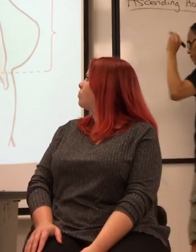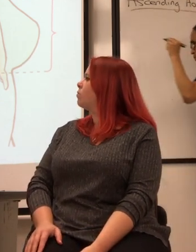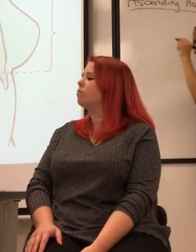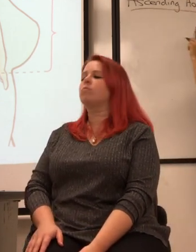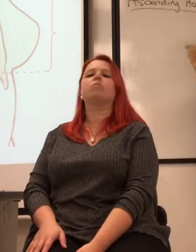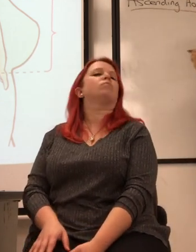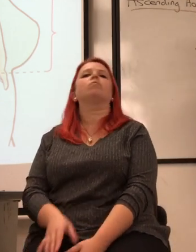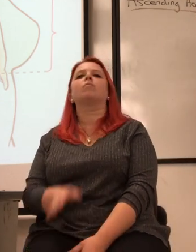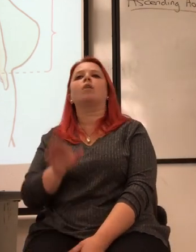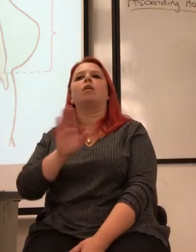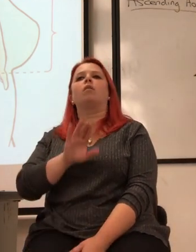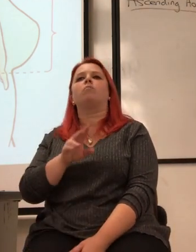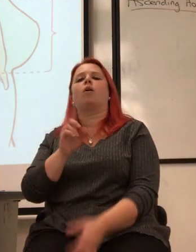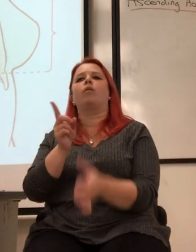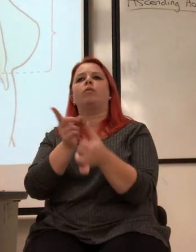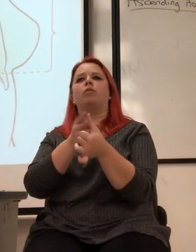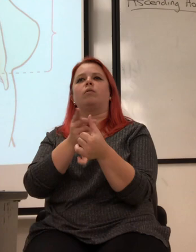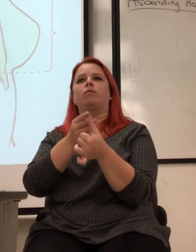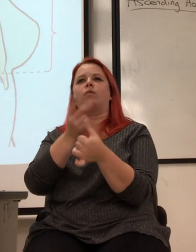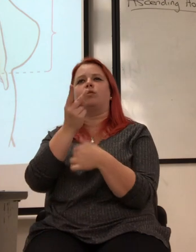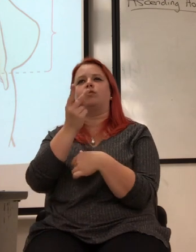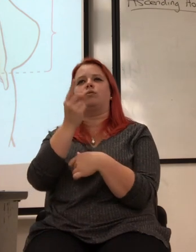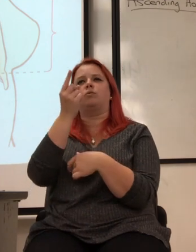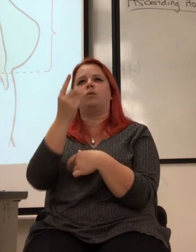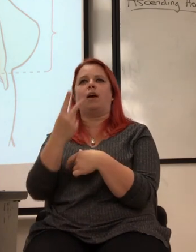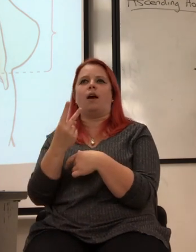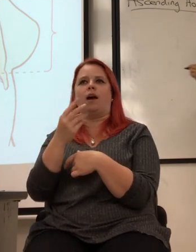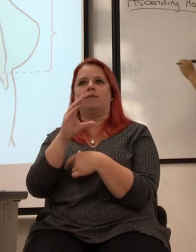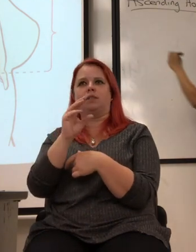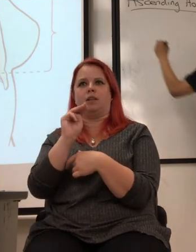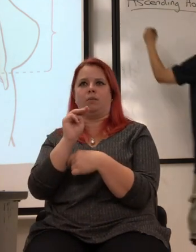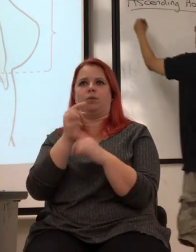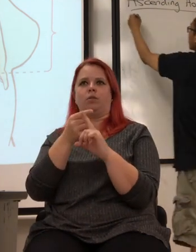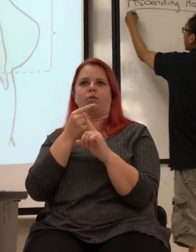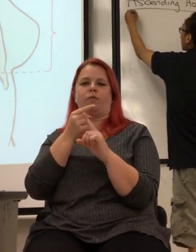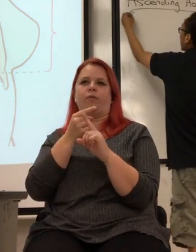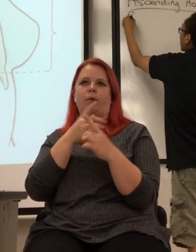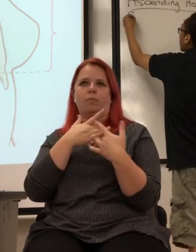About the first 2.5 centimeters coming off the heart.